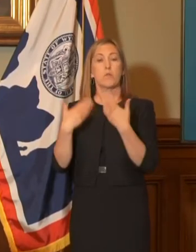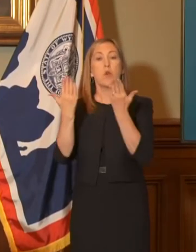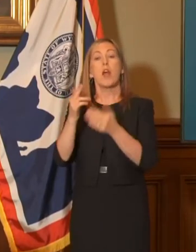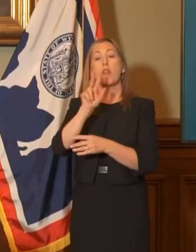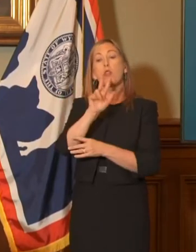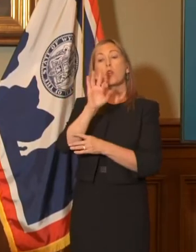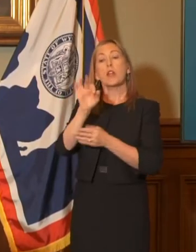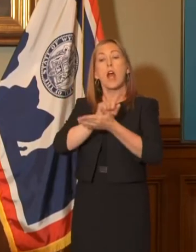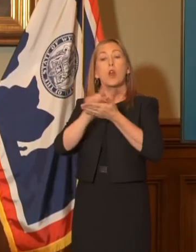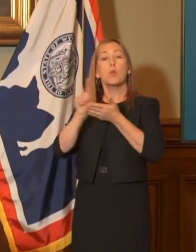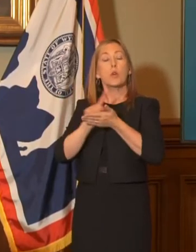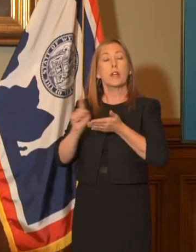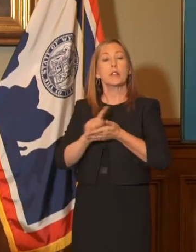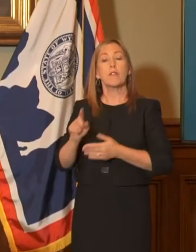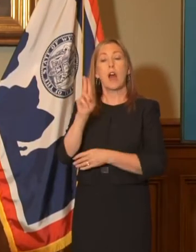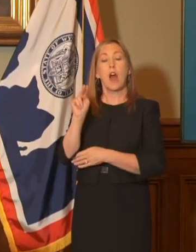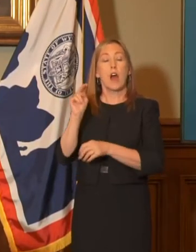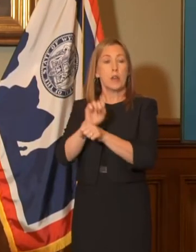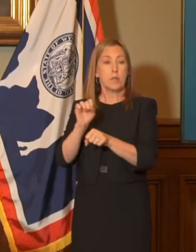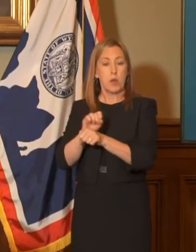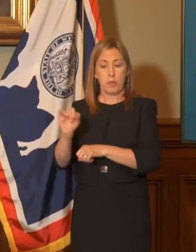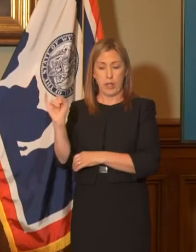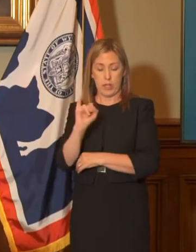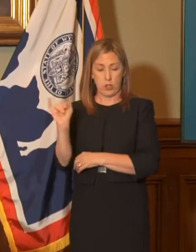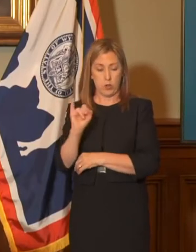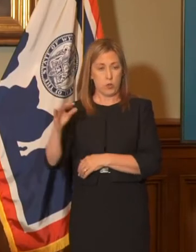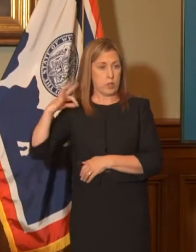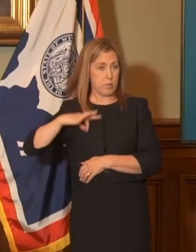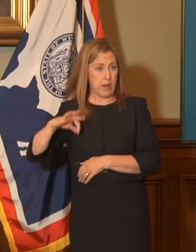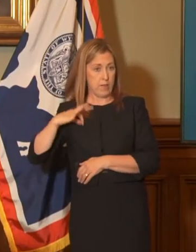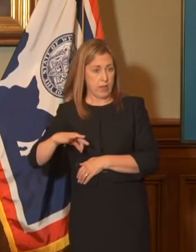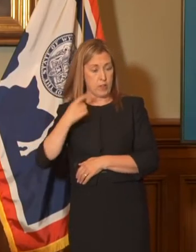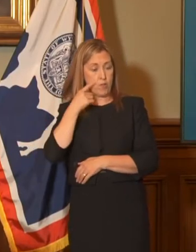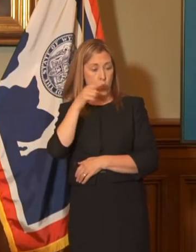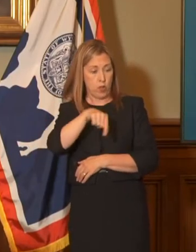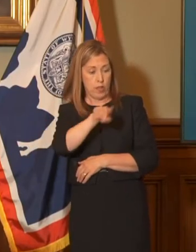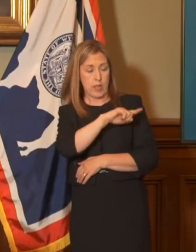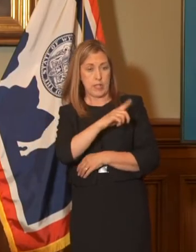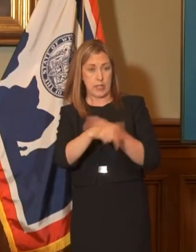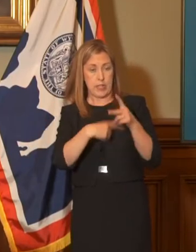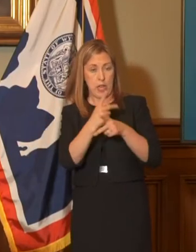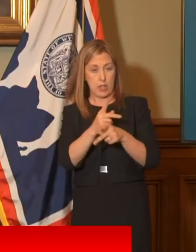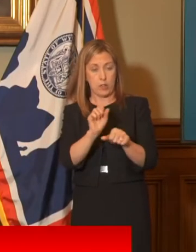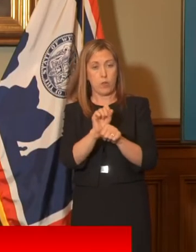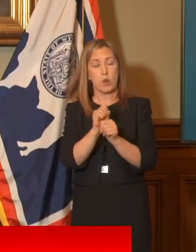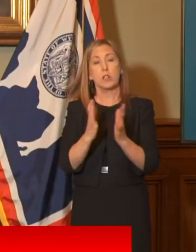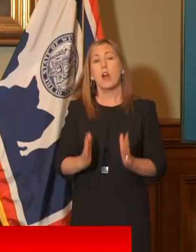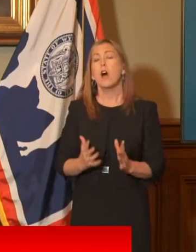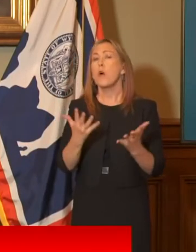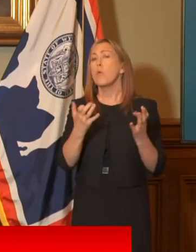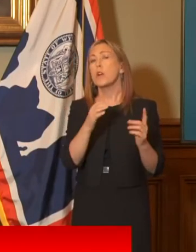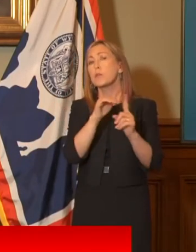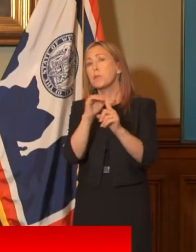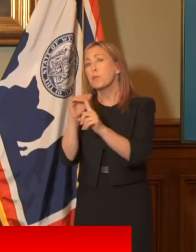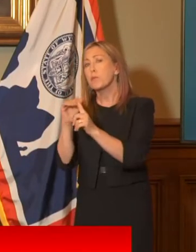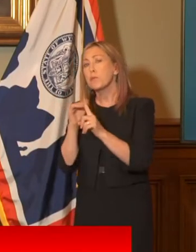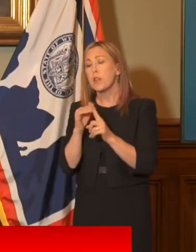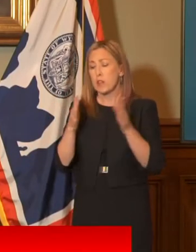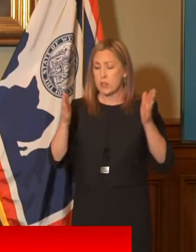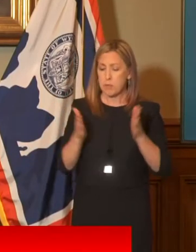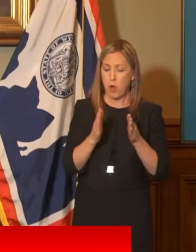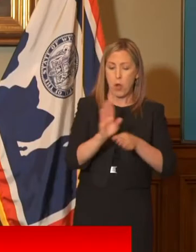of unemployment insurance benefits for these workers. I do want to remind those watching that the Small